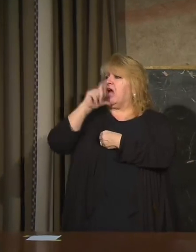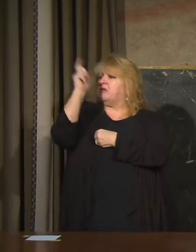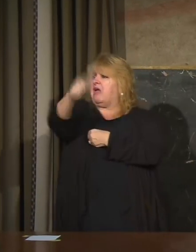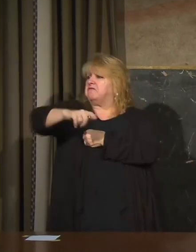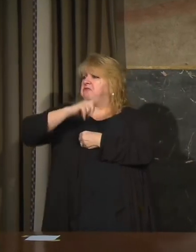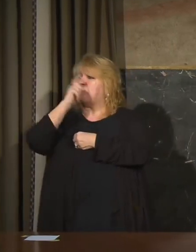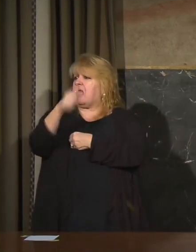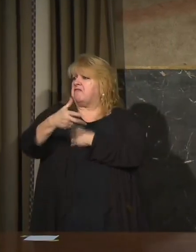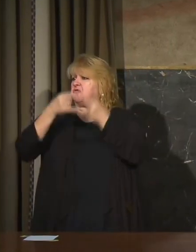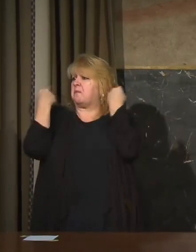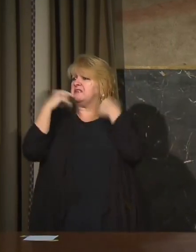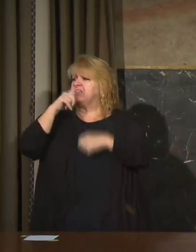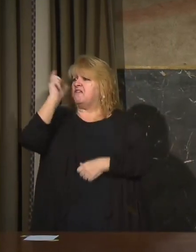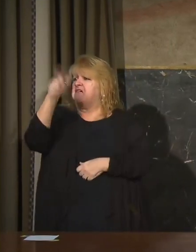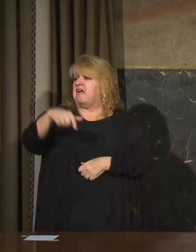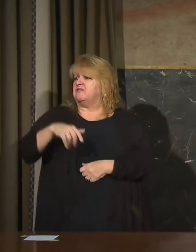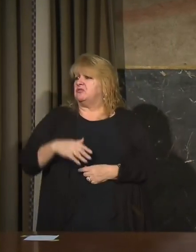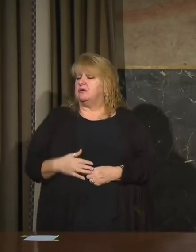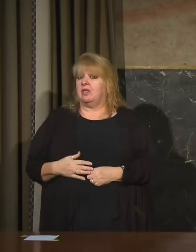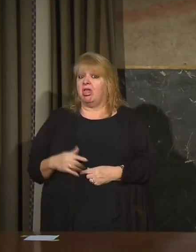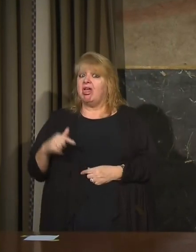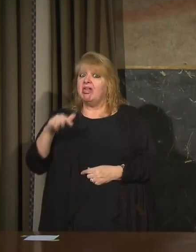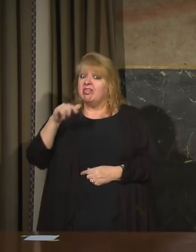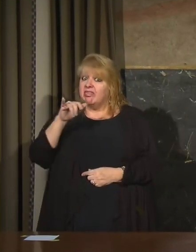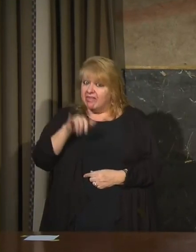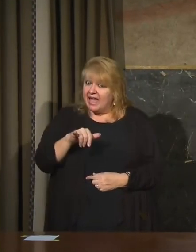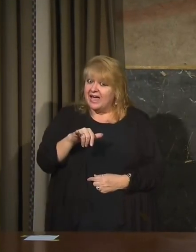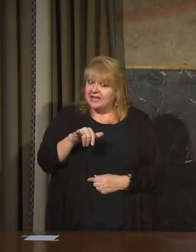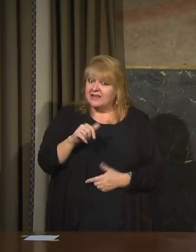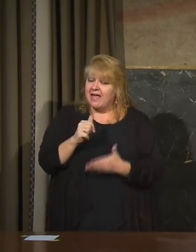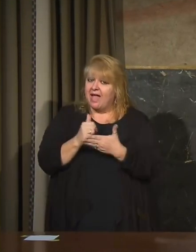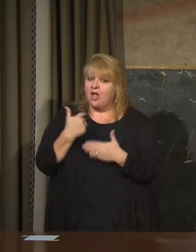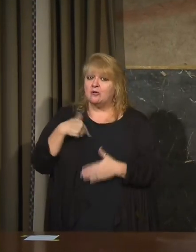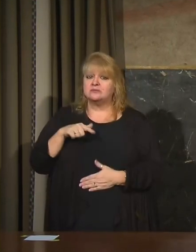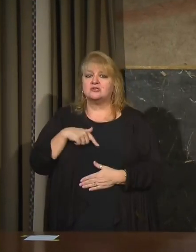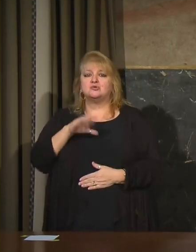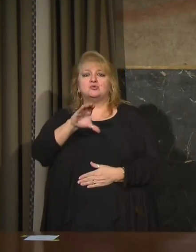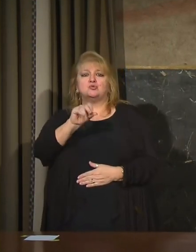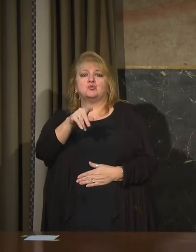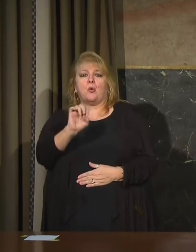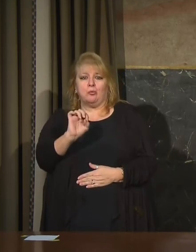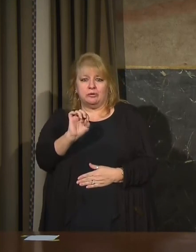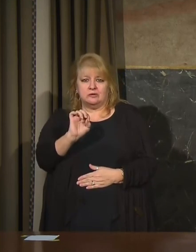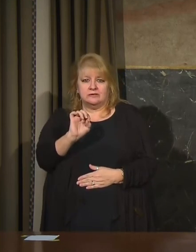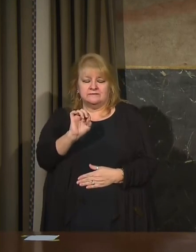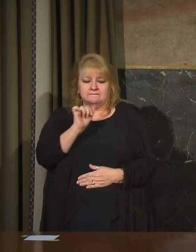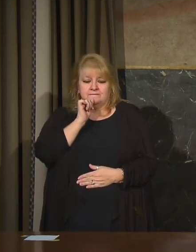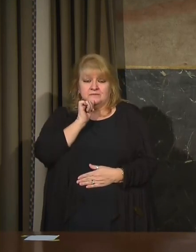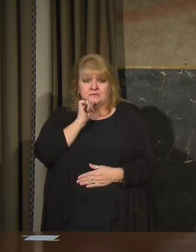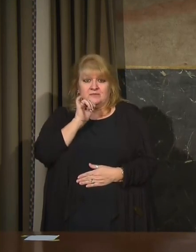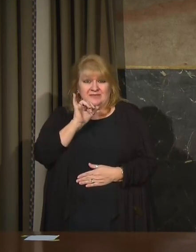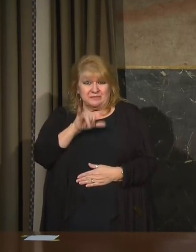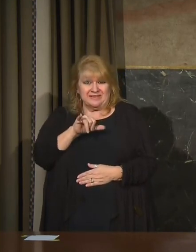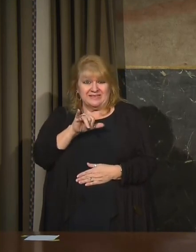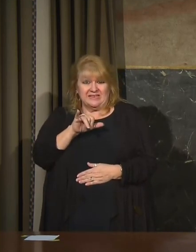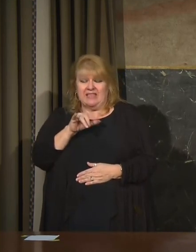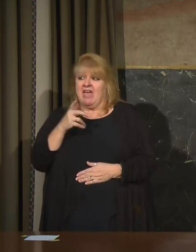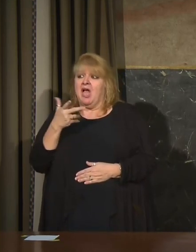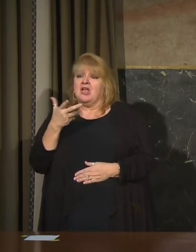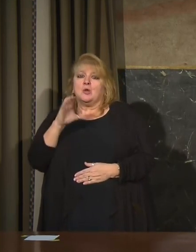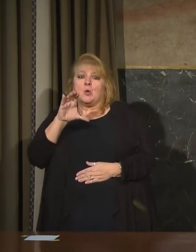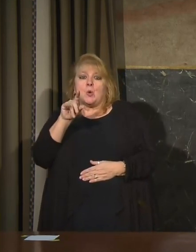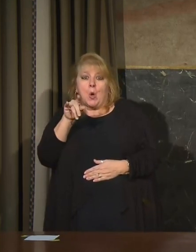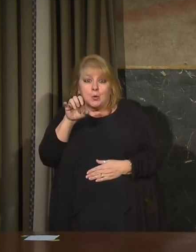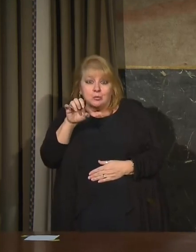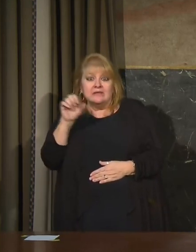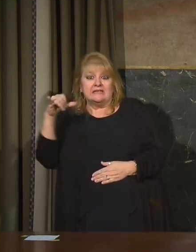And I understand that that's a psychological coping mechanism, but it's not a good way to behave during a pandemic.